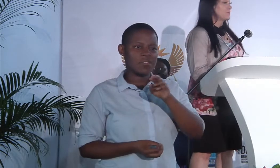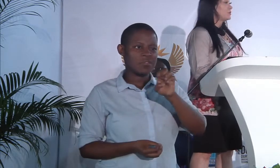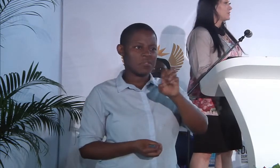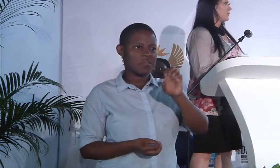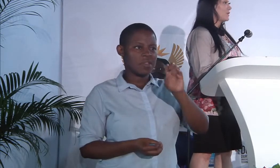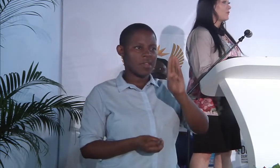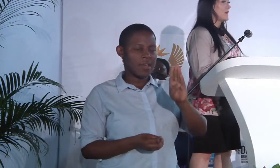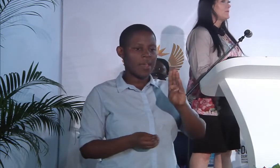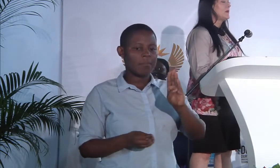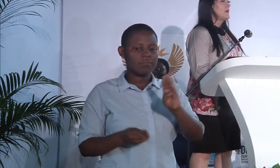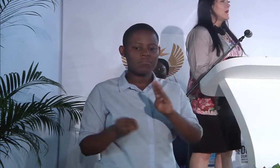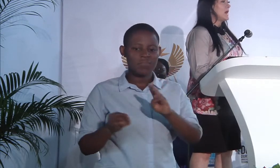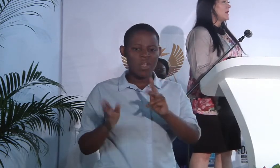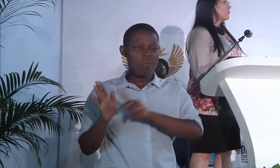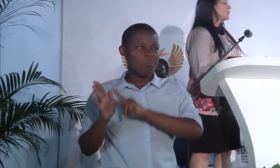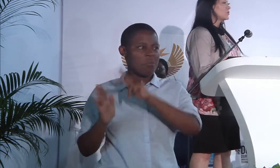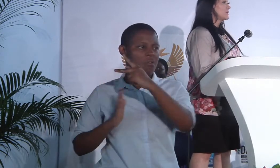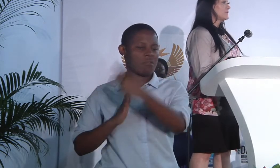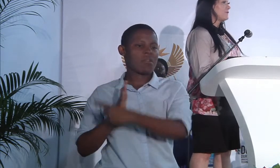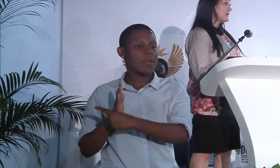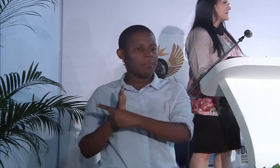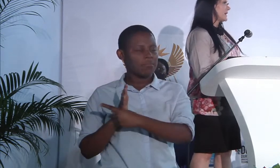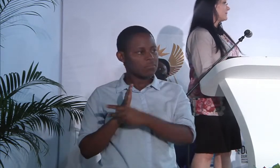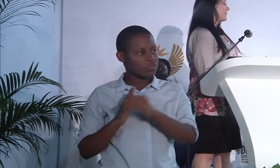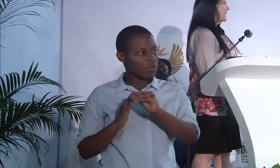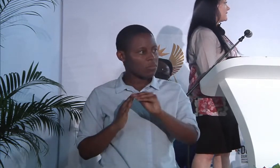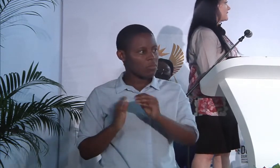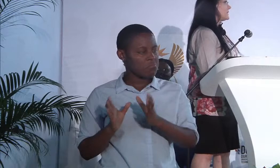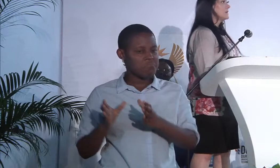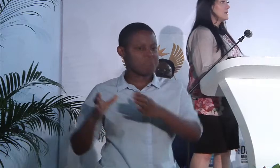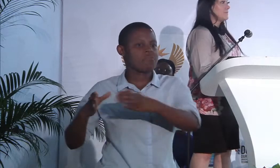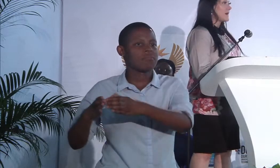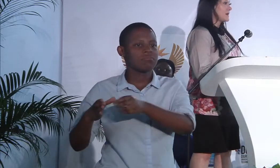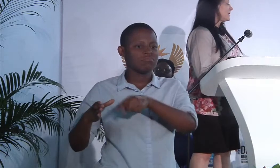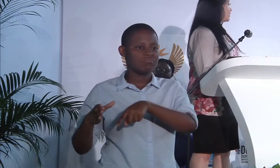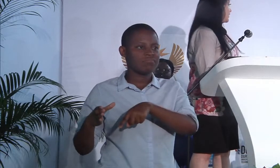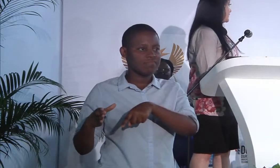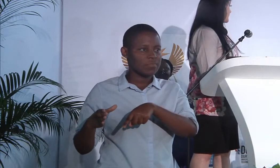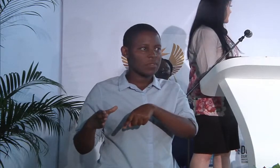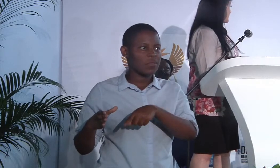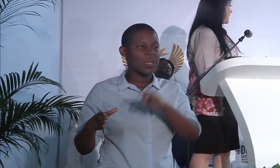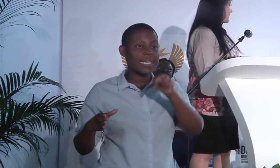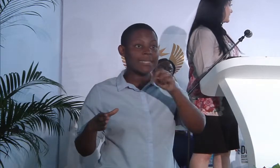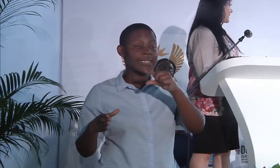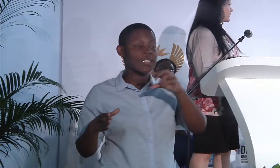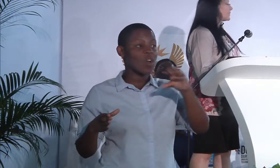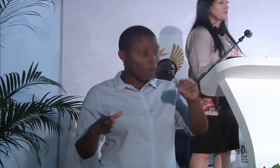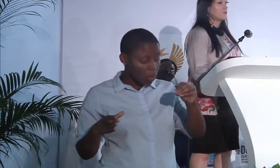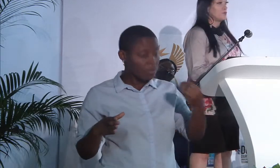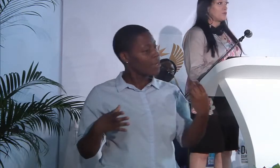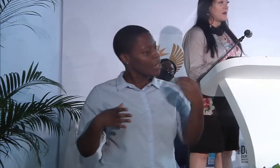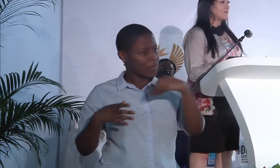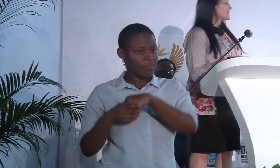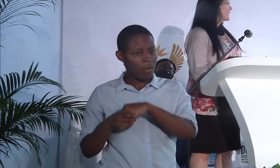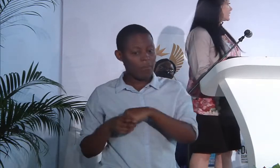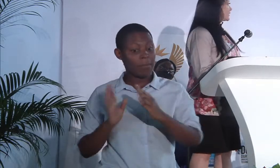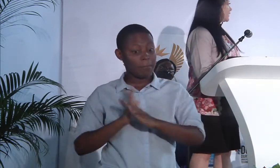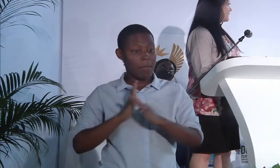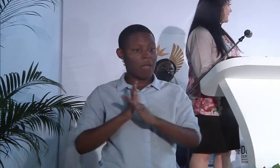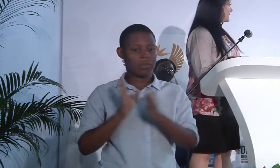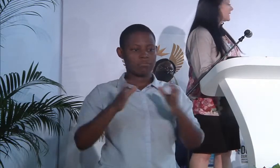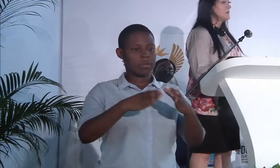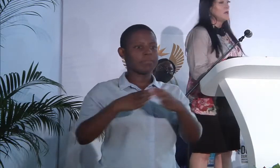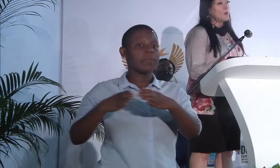substance abuse program, which was fully done by NGOs and the private sector through private sector